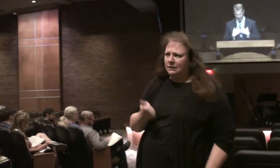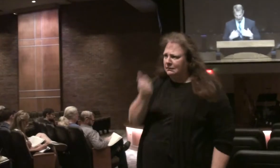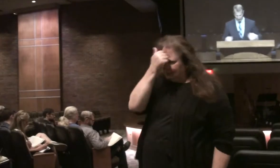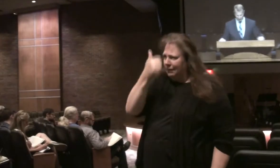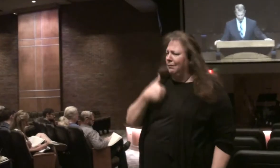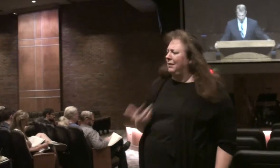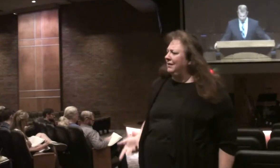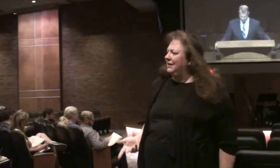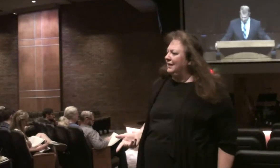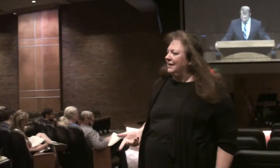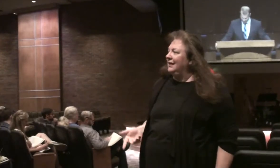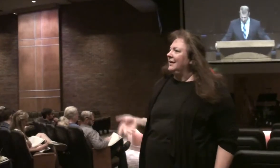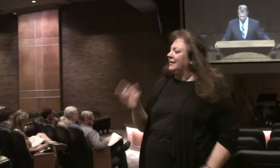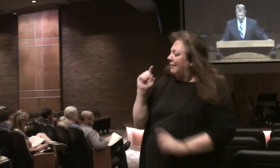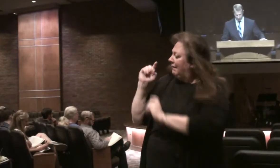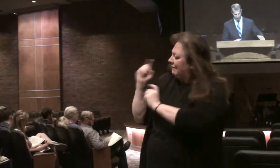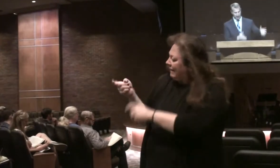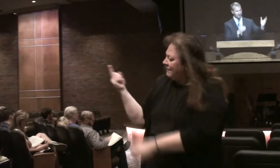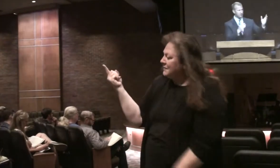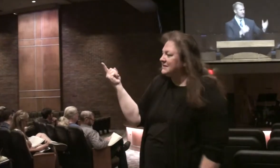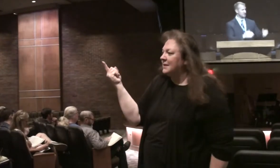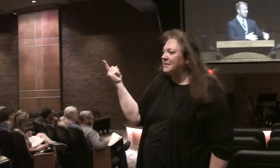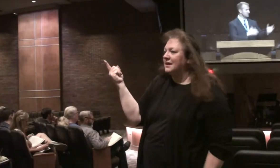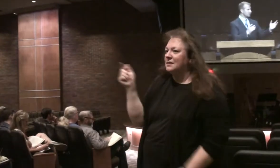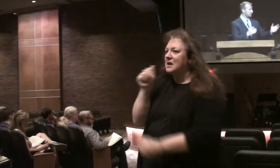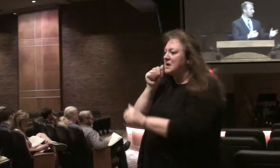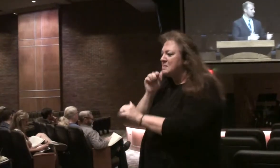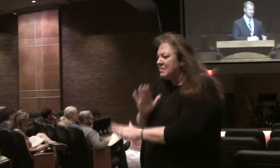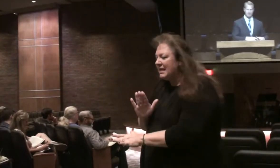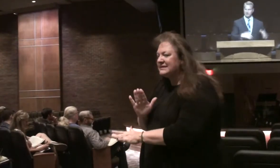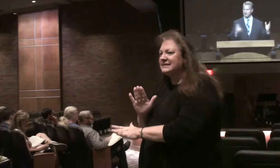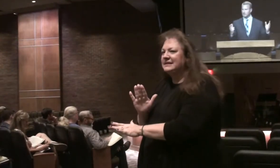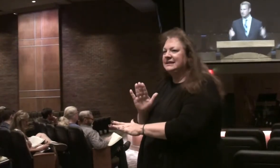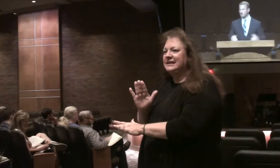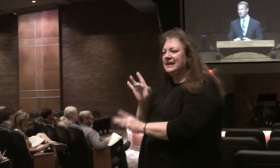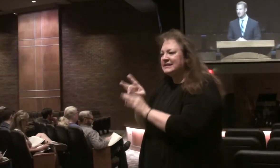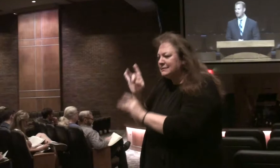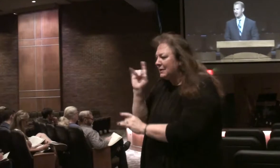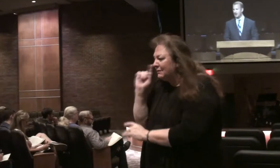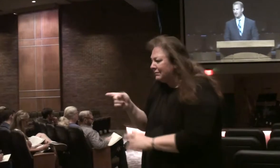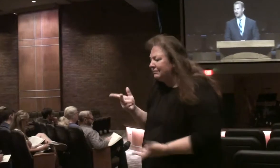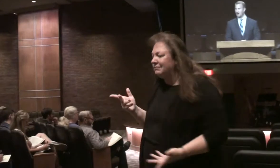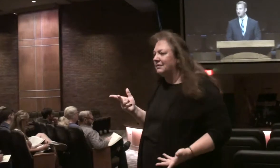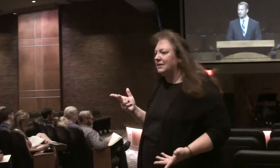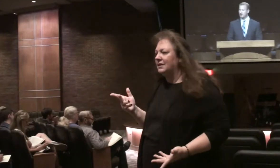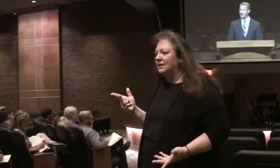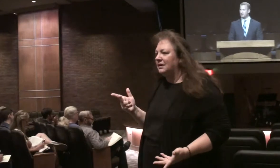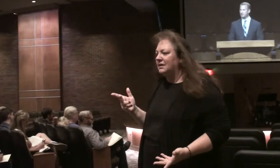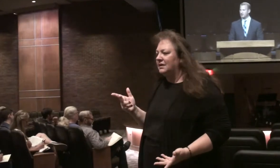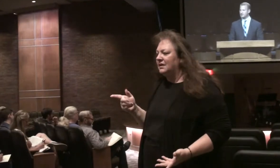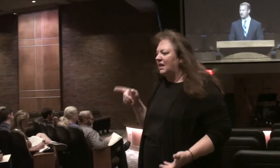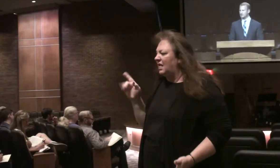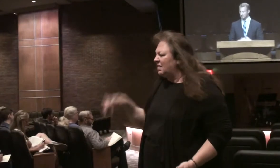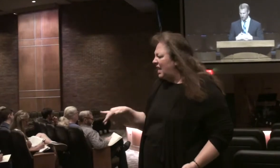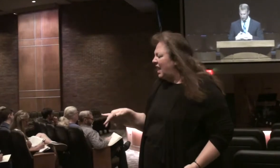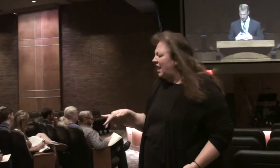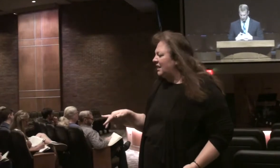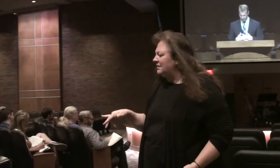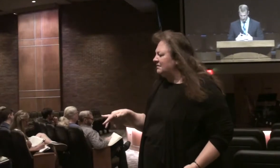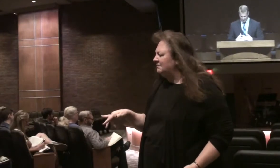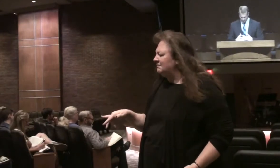You know, God's been good and gifted someone else with a blessing, a physical blessing or a spiritual gift, and then I turn that blessing